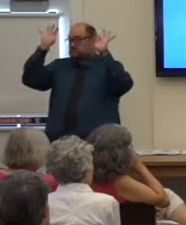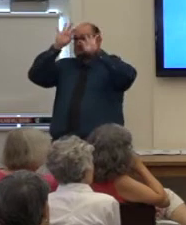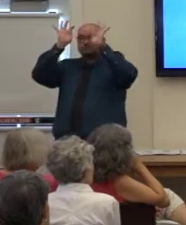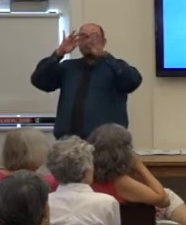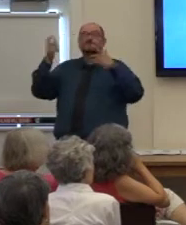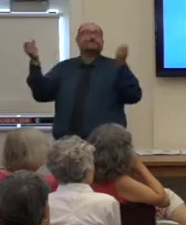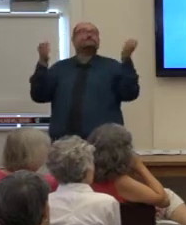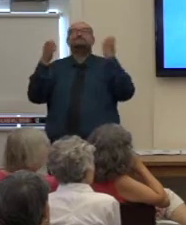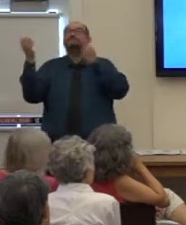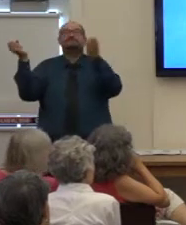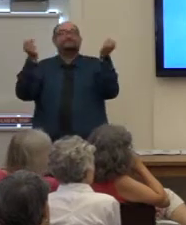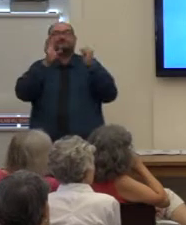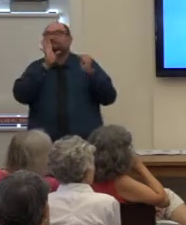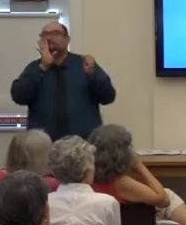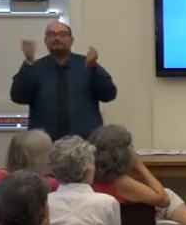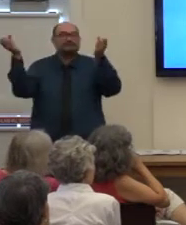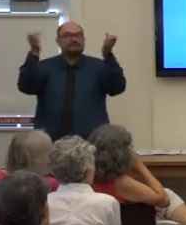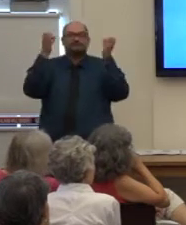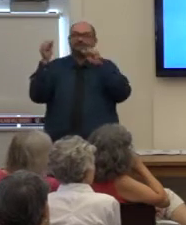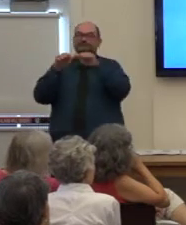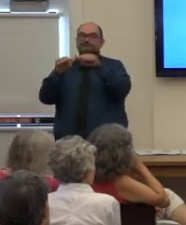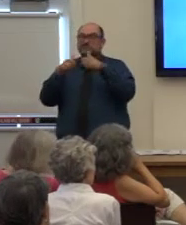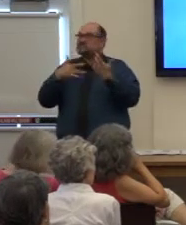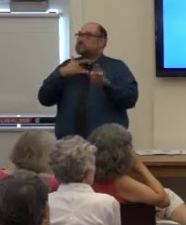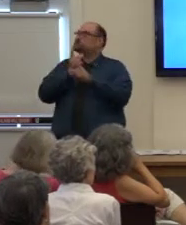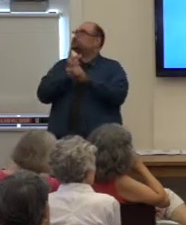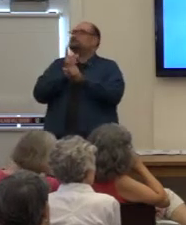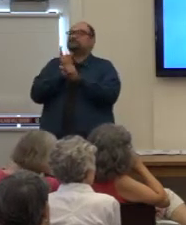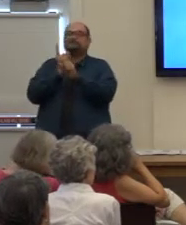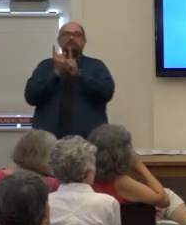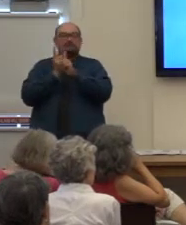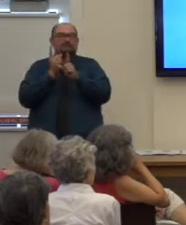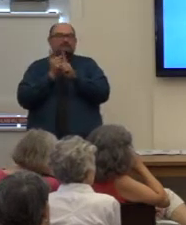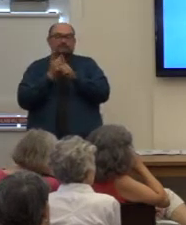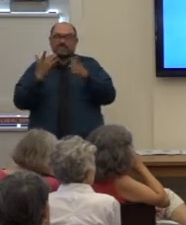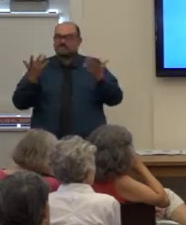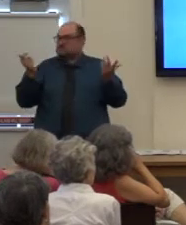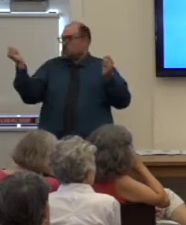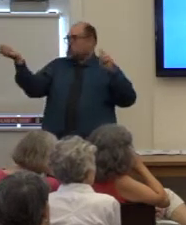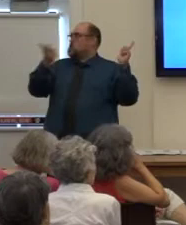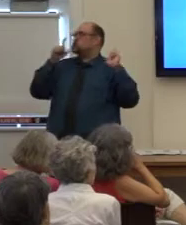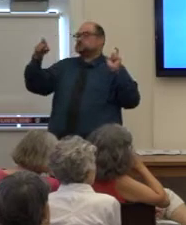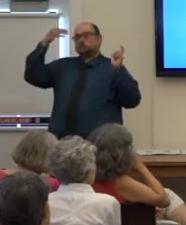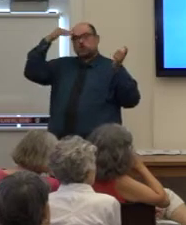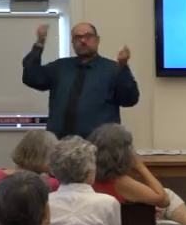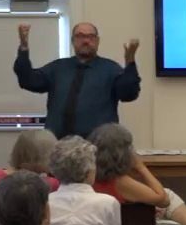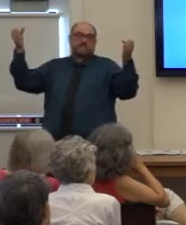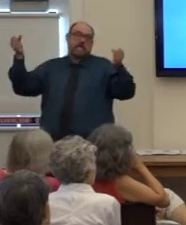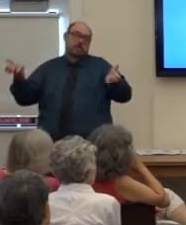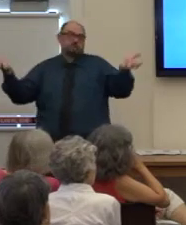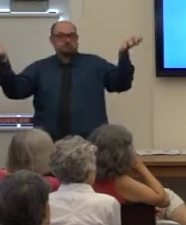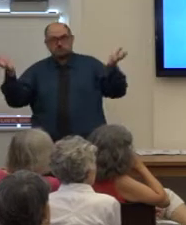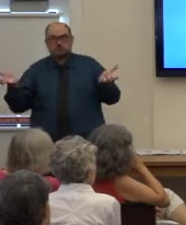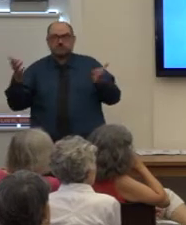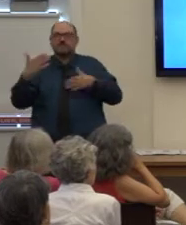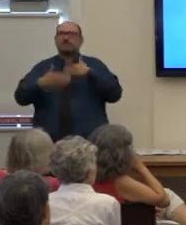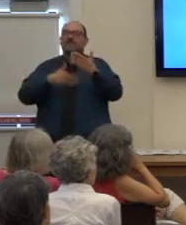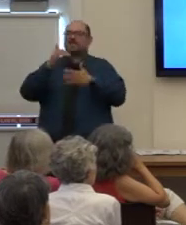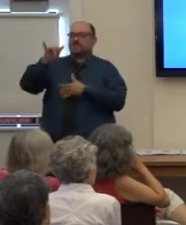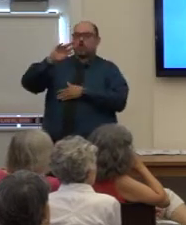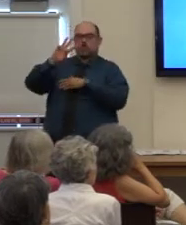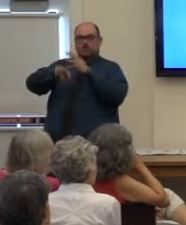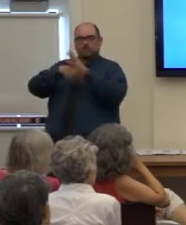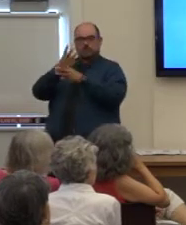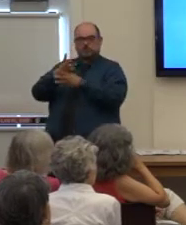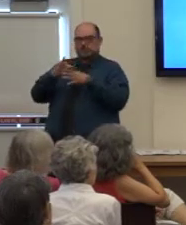remarkable to live in a world where everybody spoke sign language. that world by the middle of the